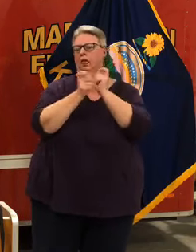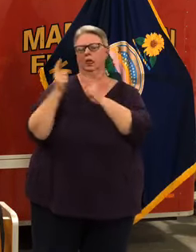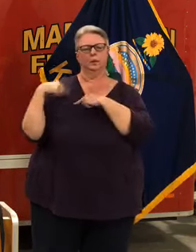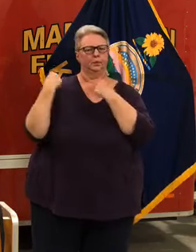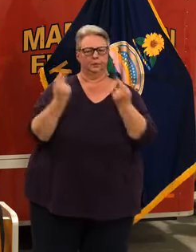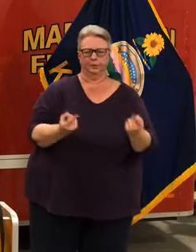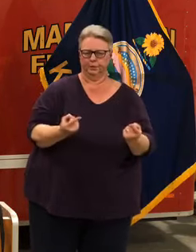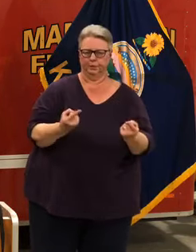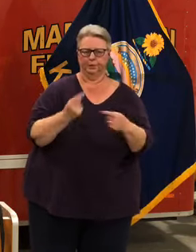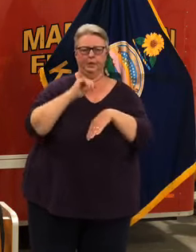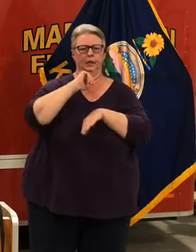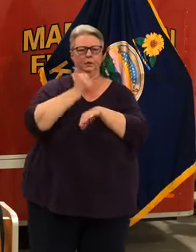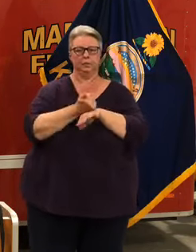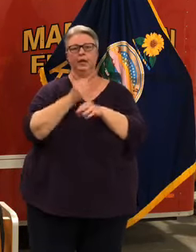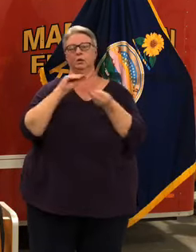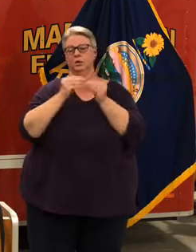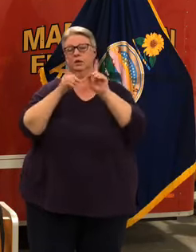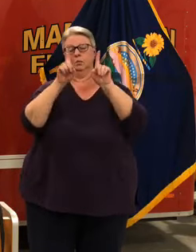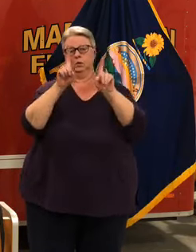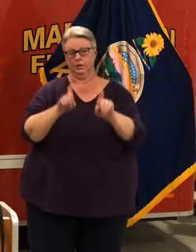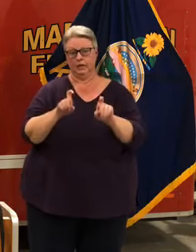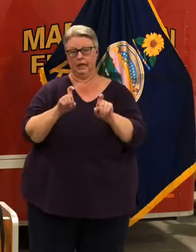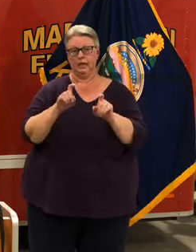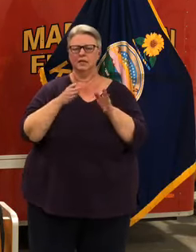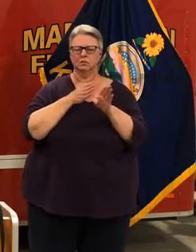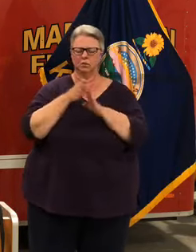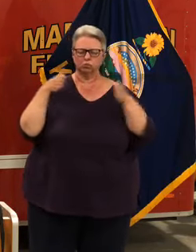on the number of tests, and it's mainly narrowed